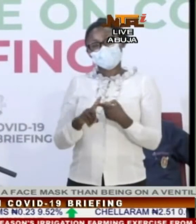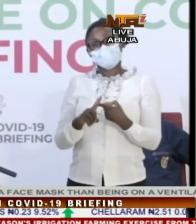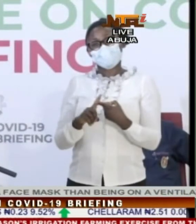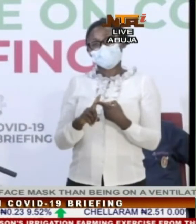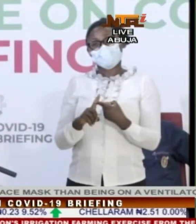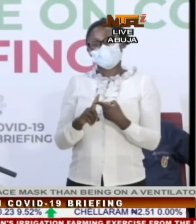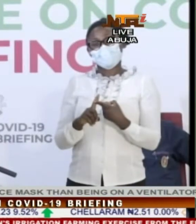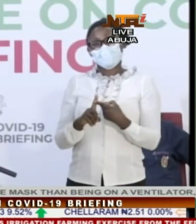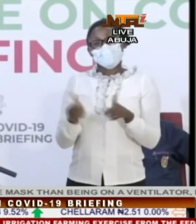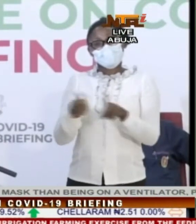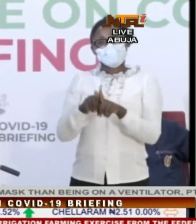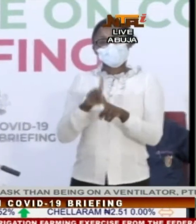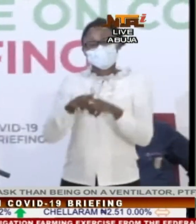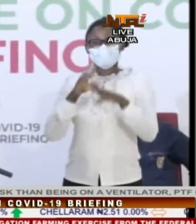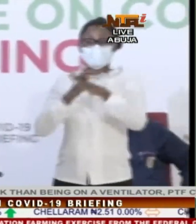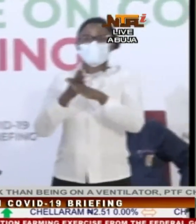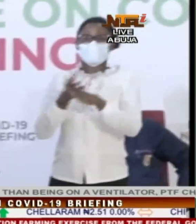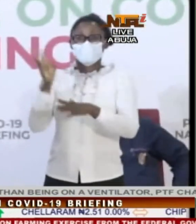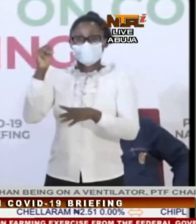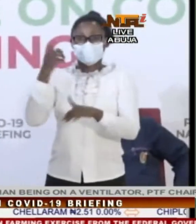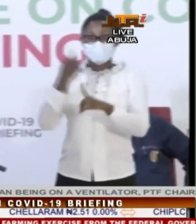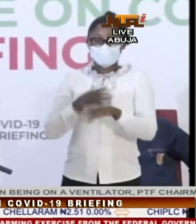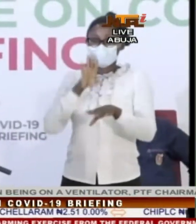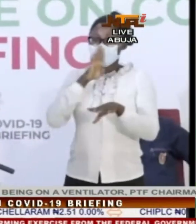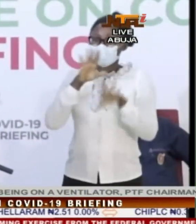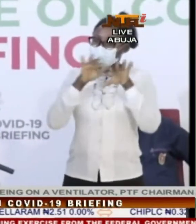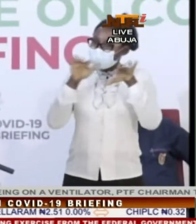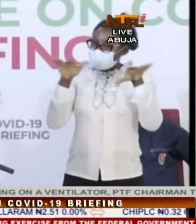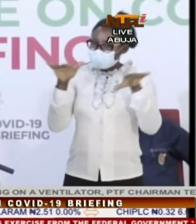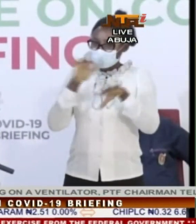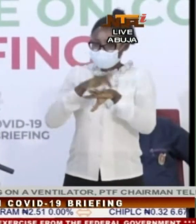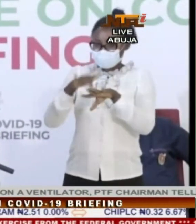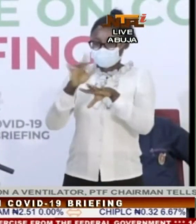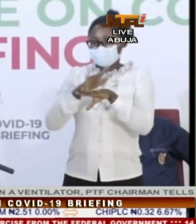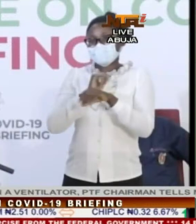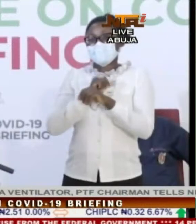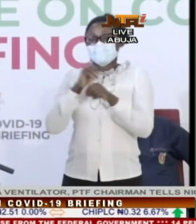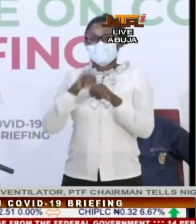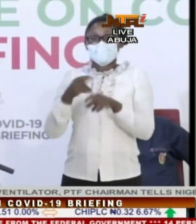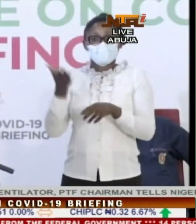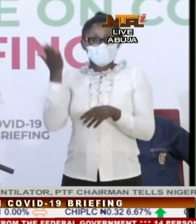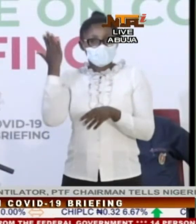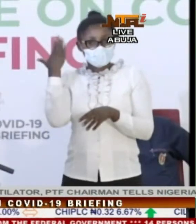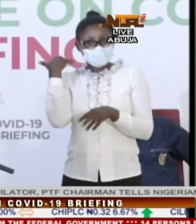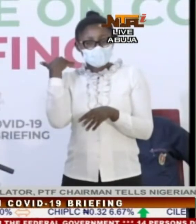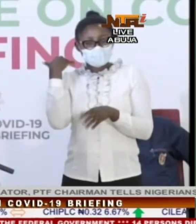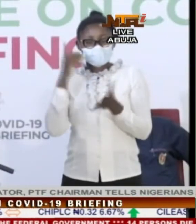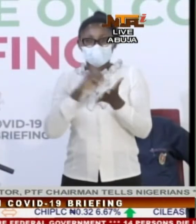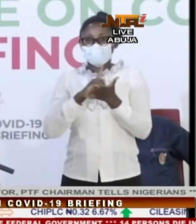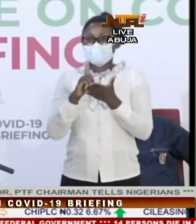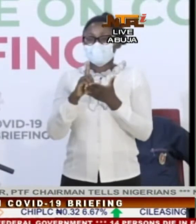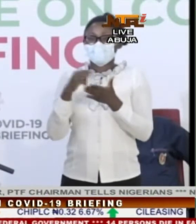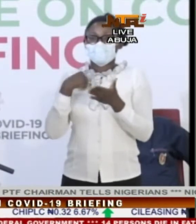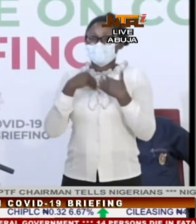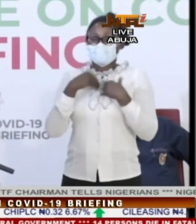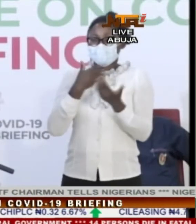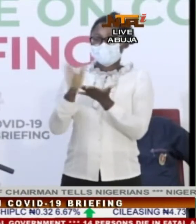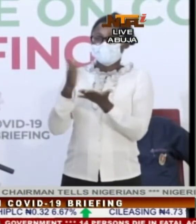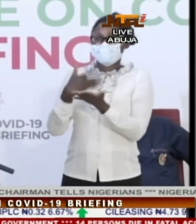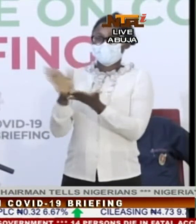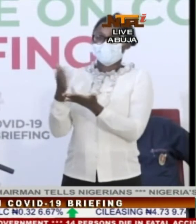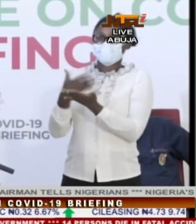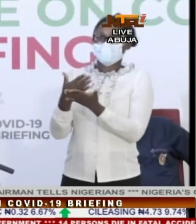so as to prevent themselves from getting infected. In the last week, we have distributed